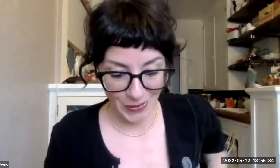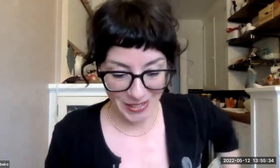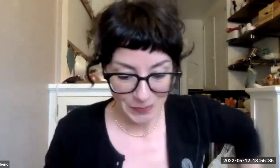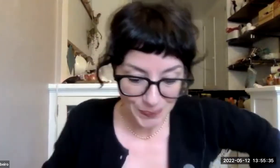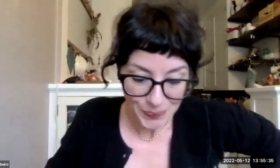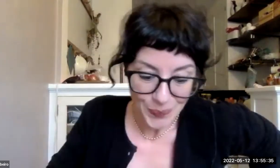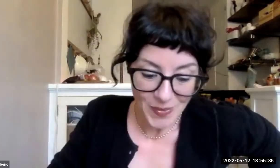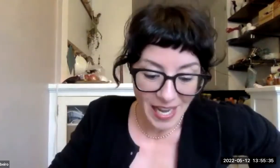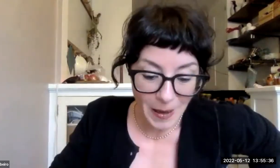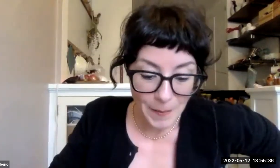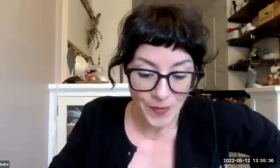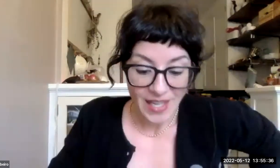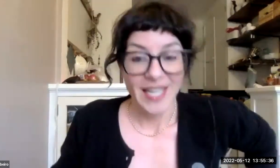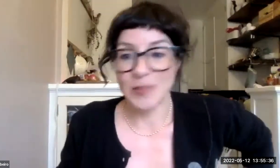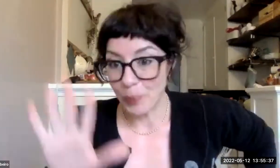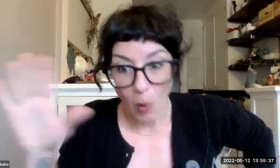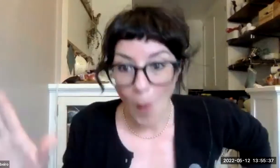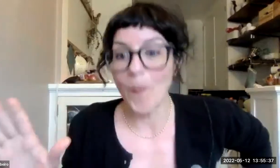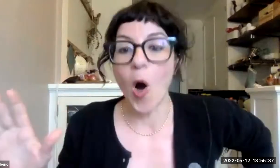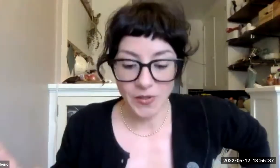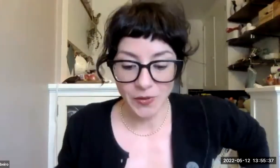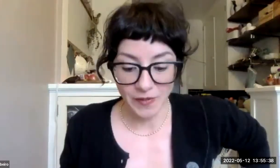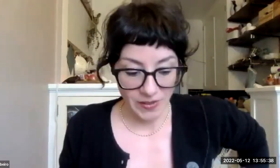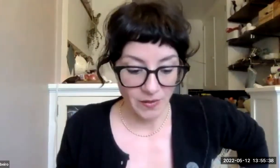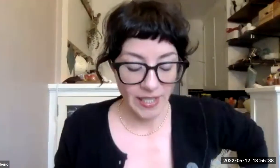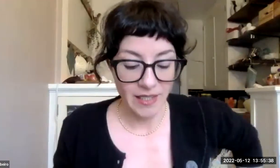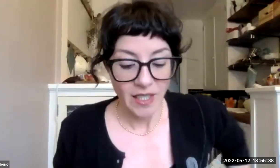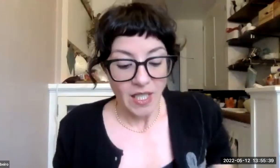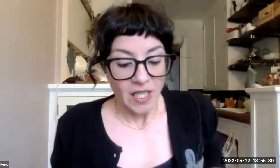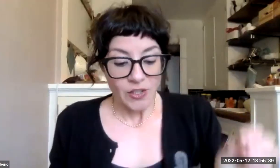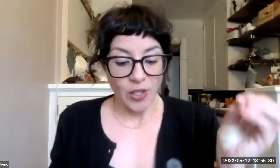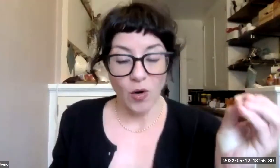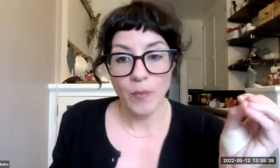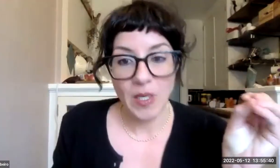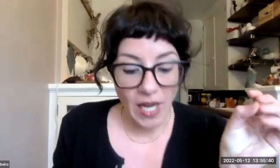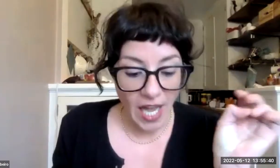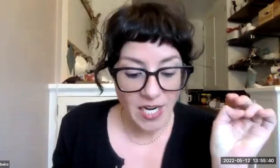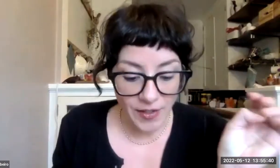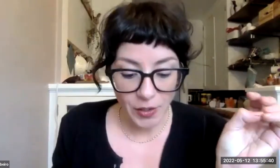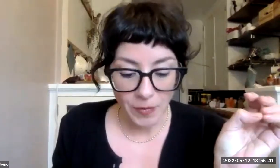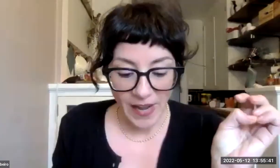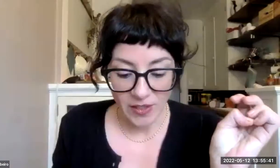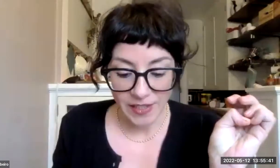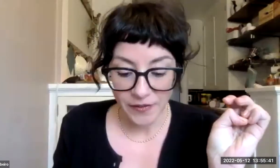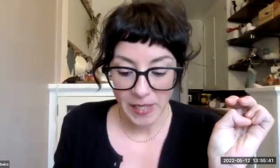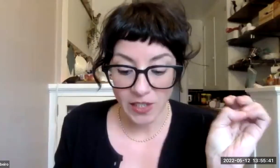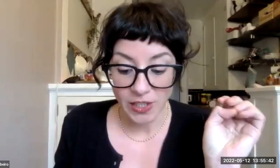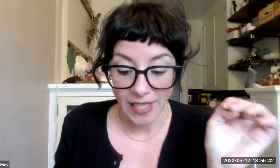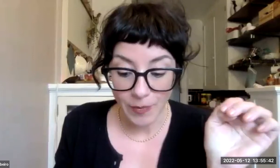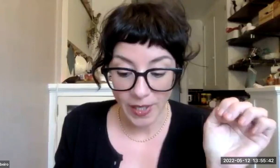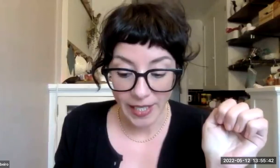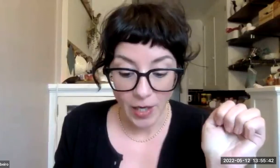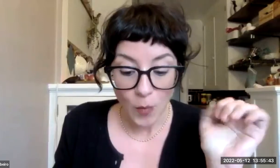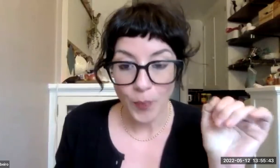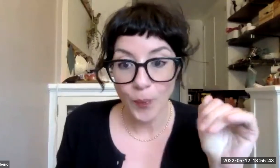English 102. It's almost universal, right? So meanwhile, another group of faculty from English